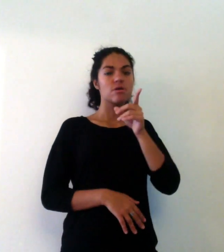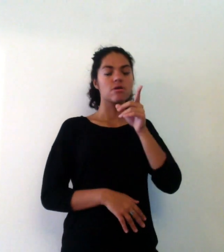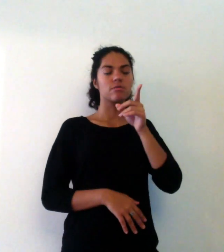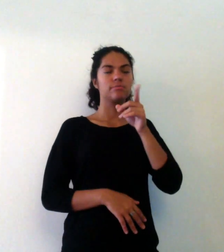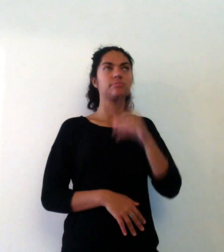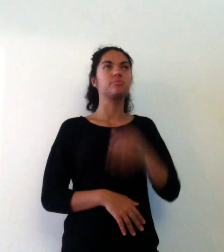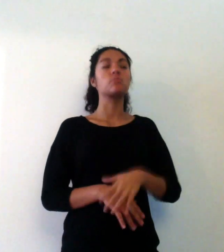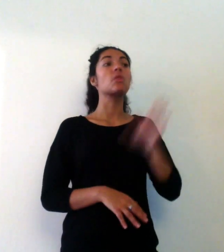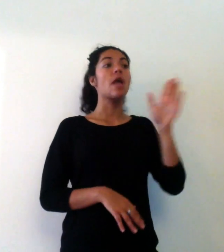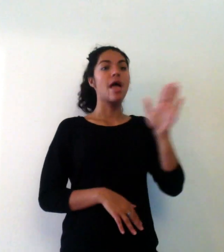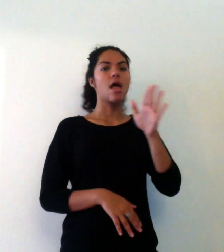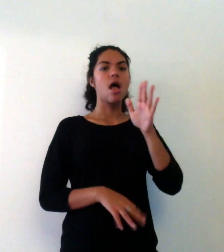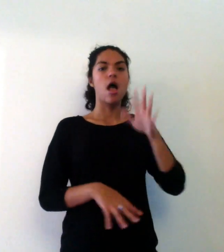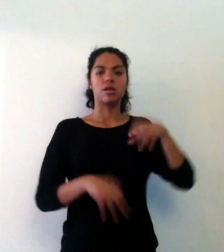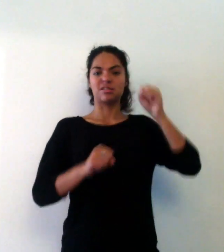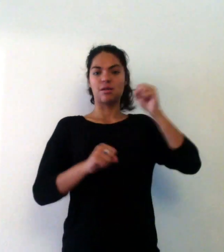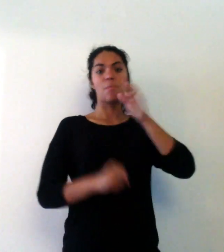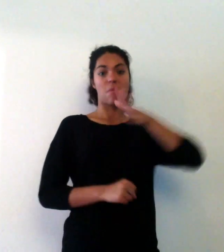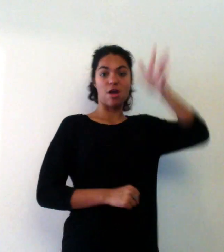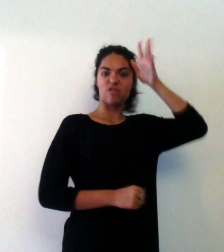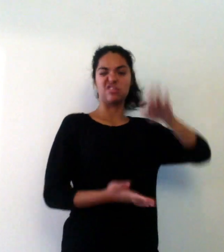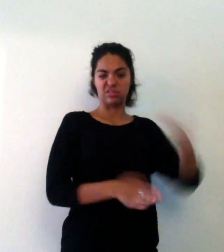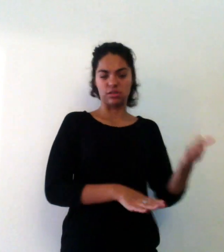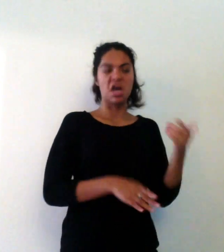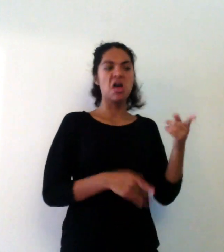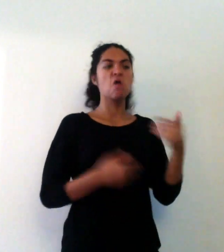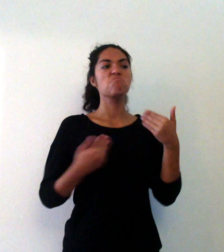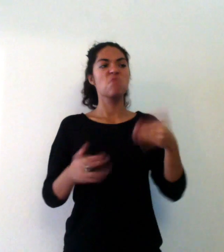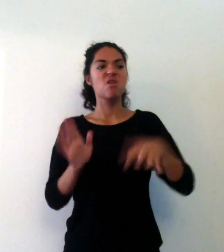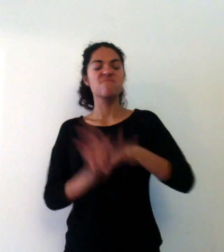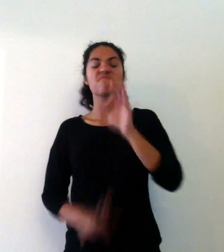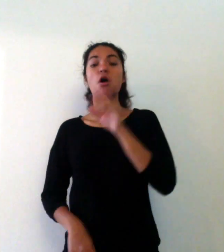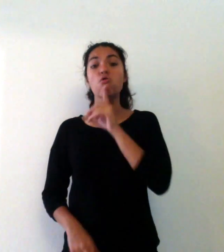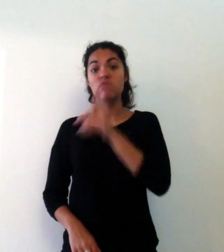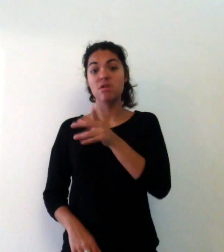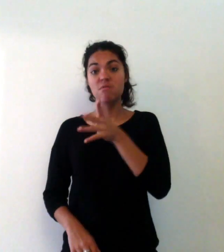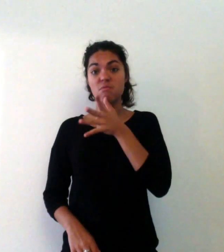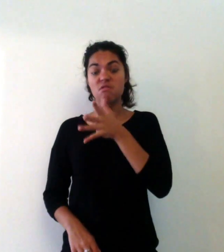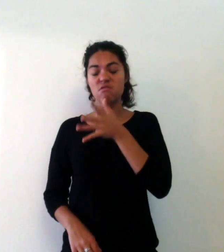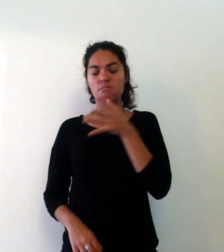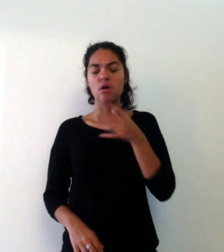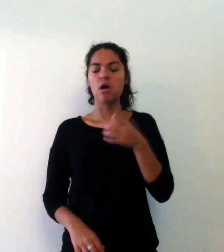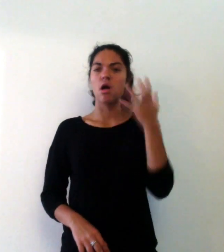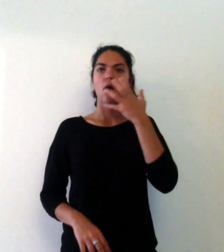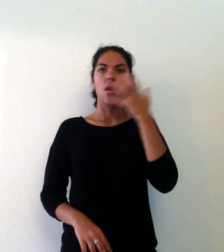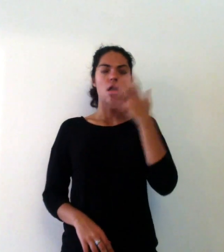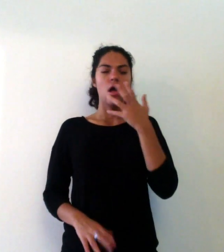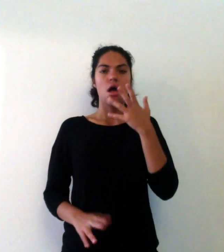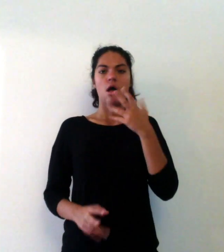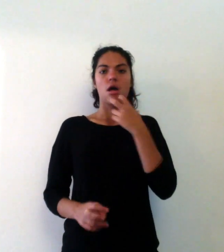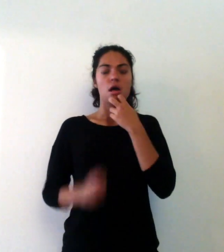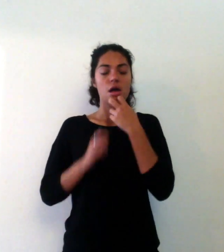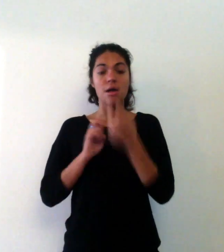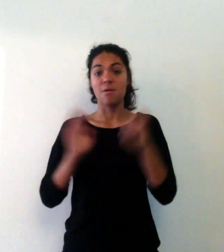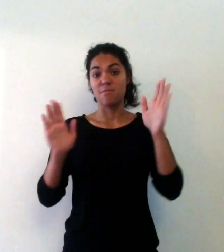died. And he said, Ravi, it's the most moving experience I've had in recent memory. I contacted her, I forget where it was, somewhere in